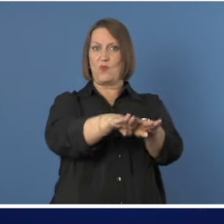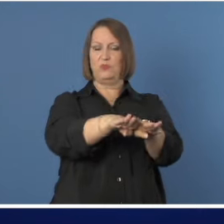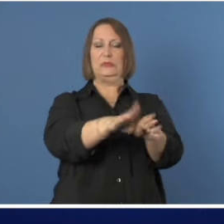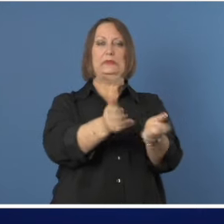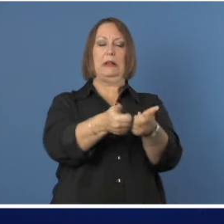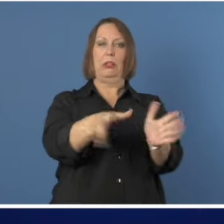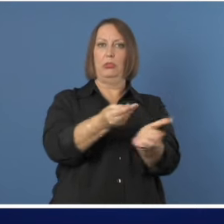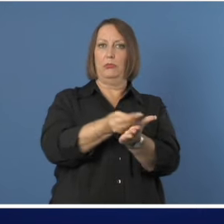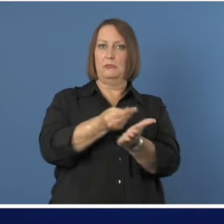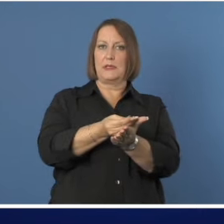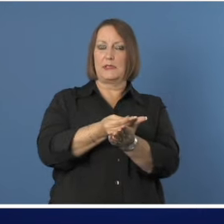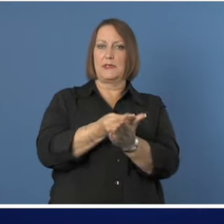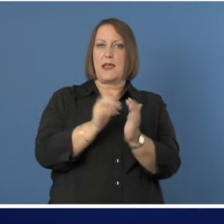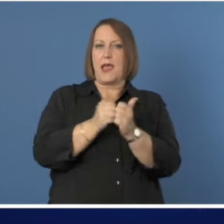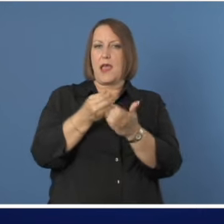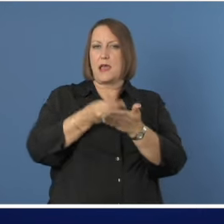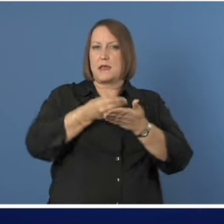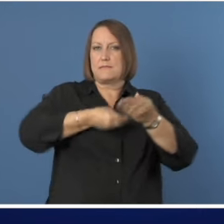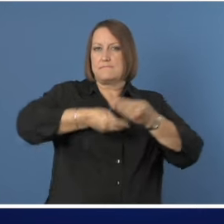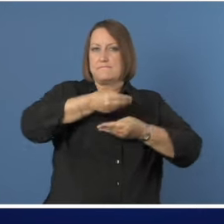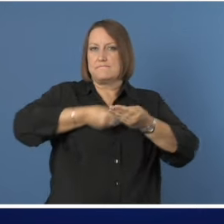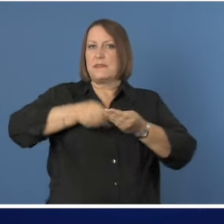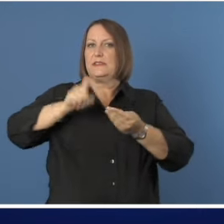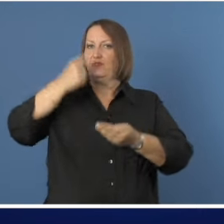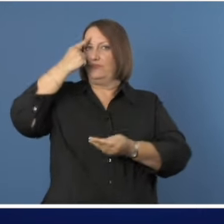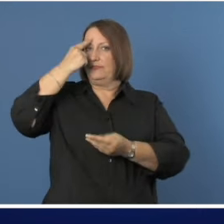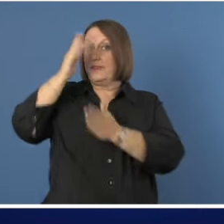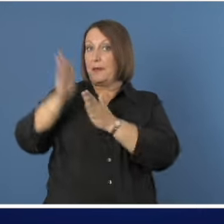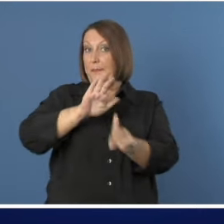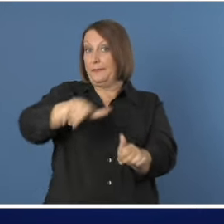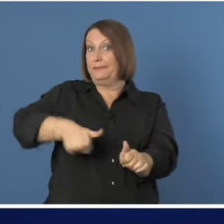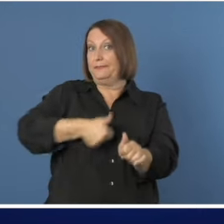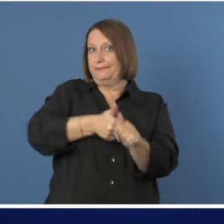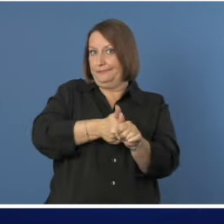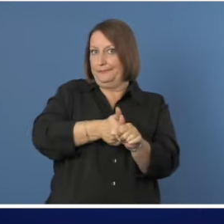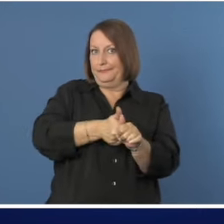your place of employment is closed.